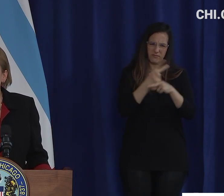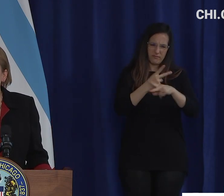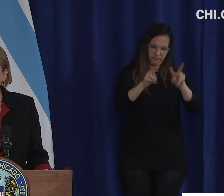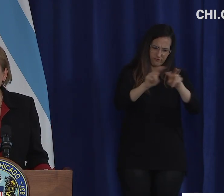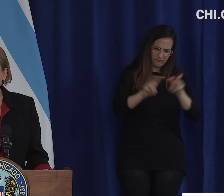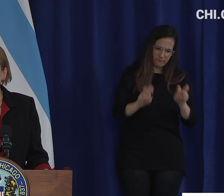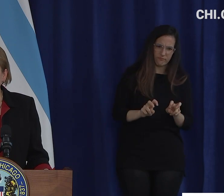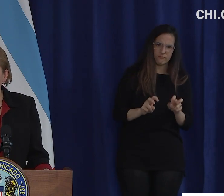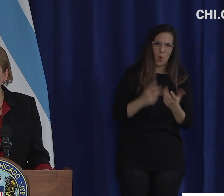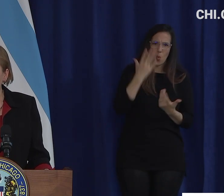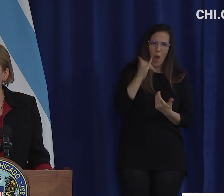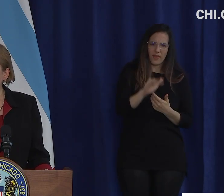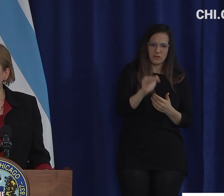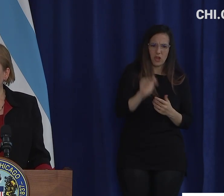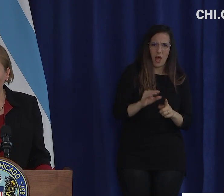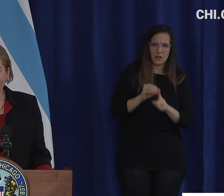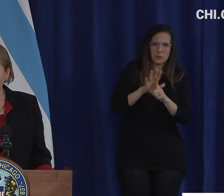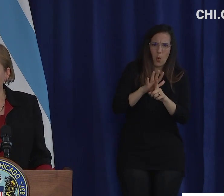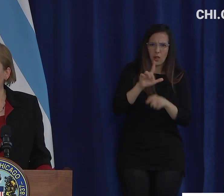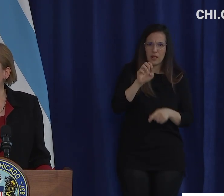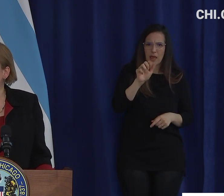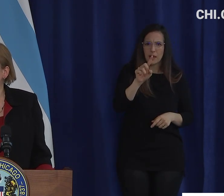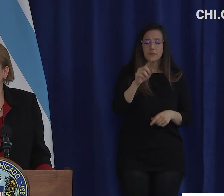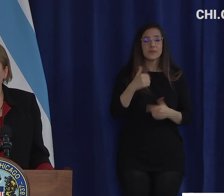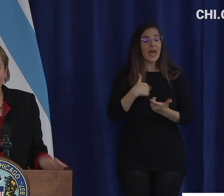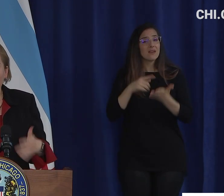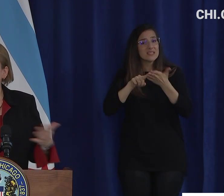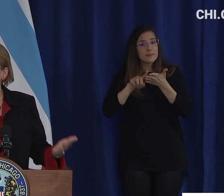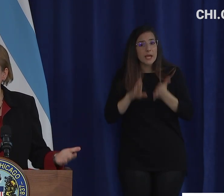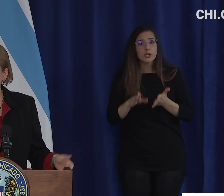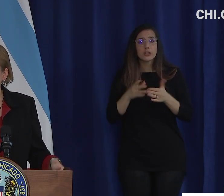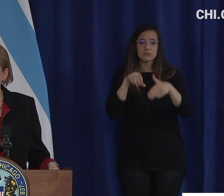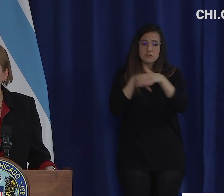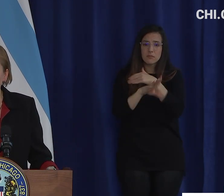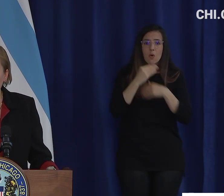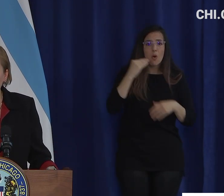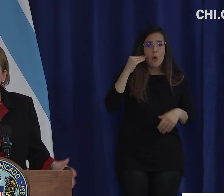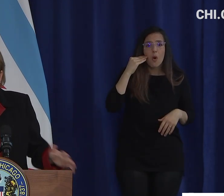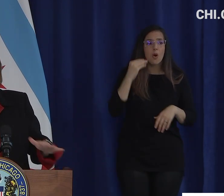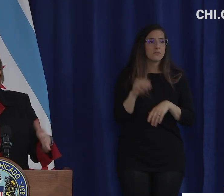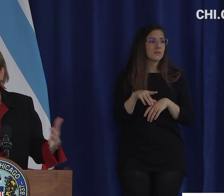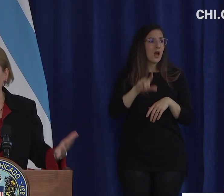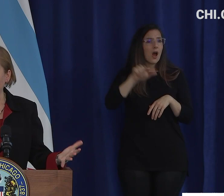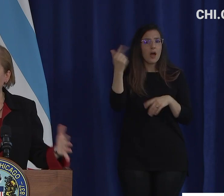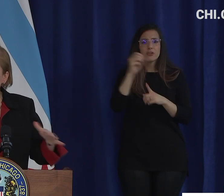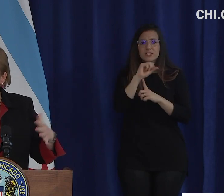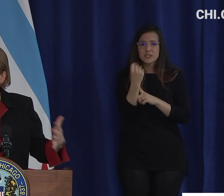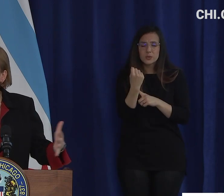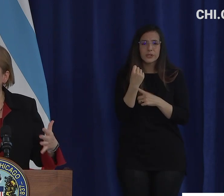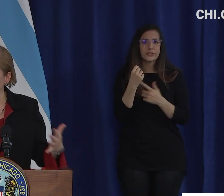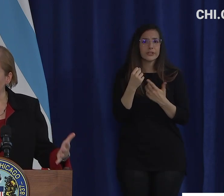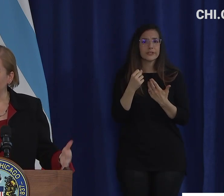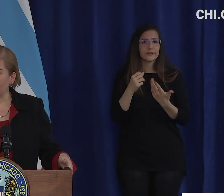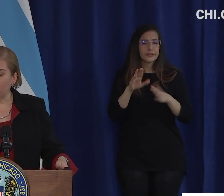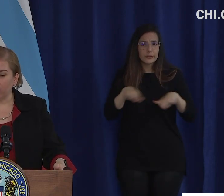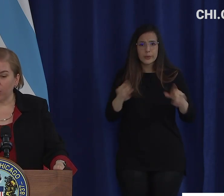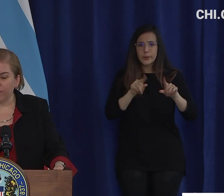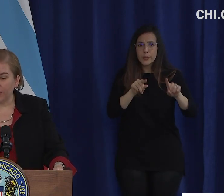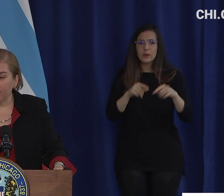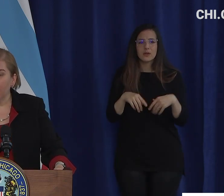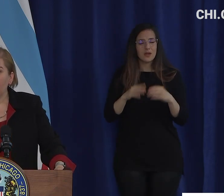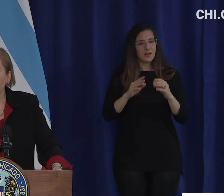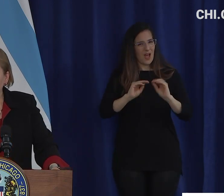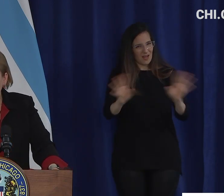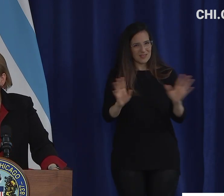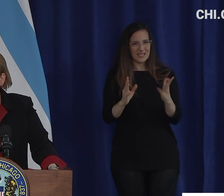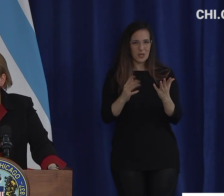child. We have inspectors who go into homes or into other settings where children are. Obviously, we've had to have some alterations with that around